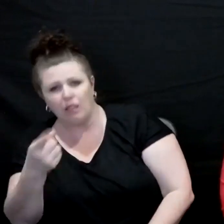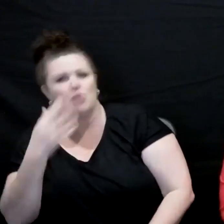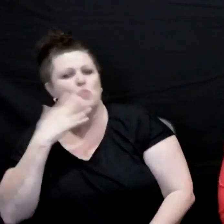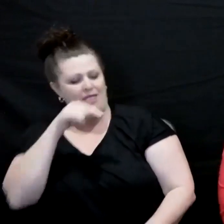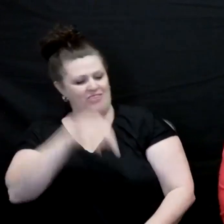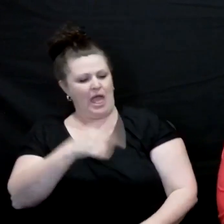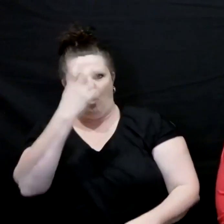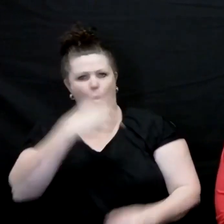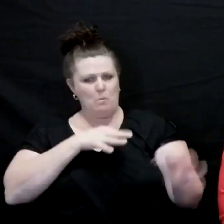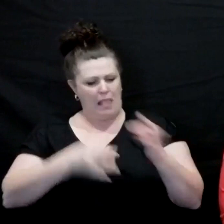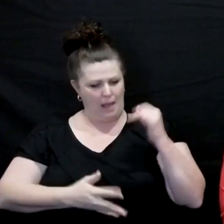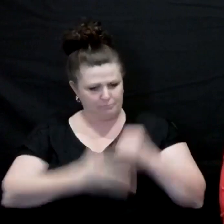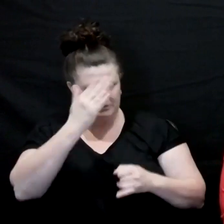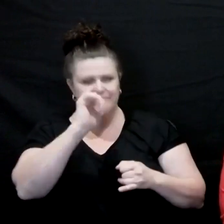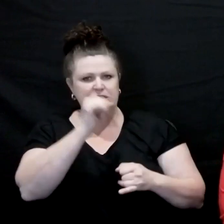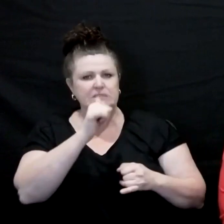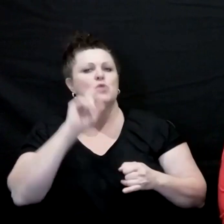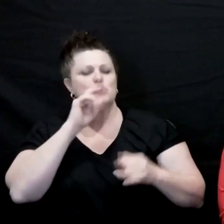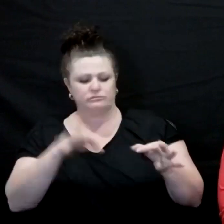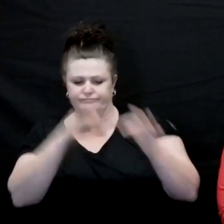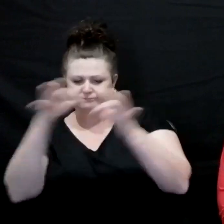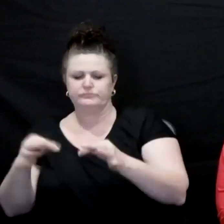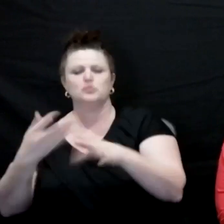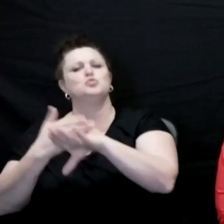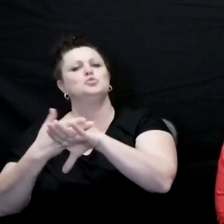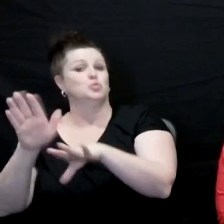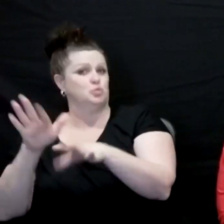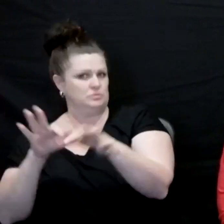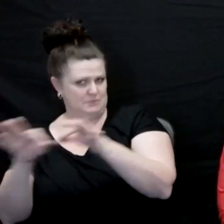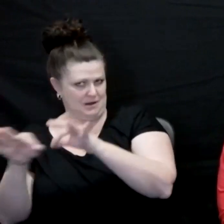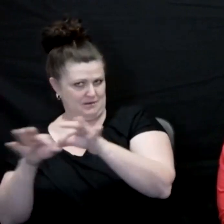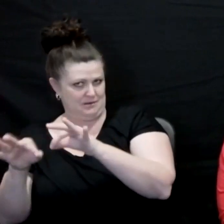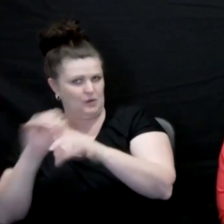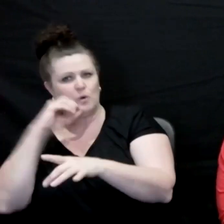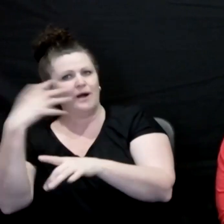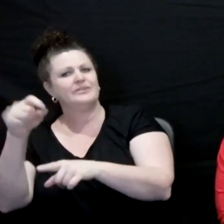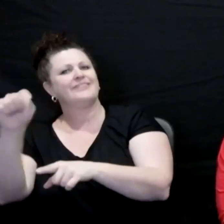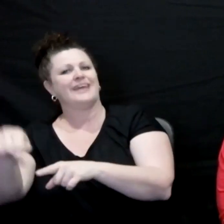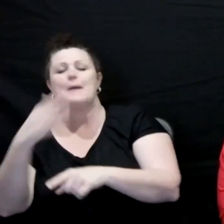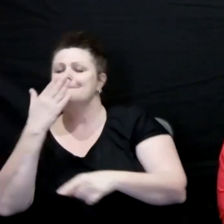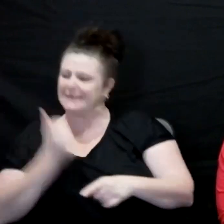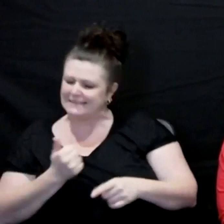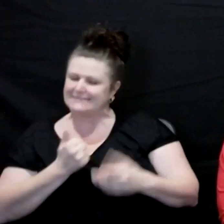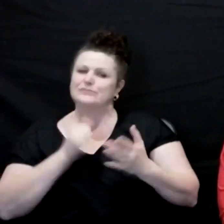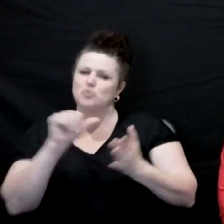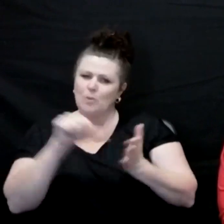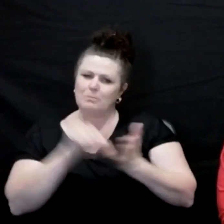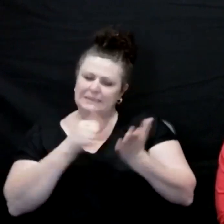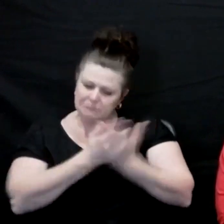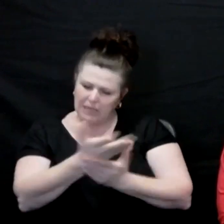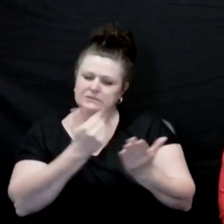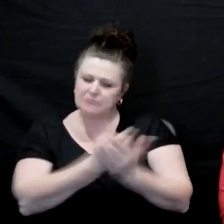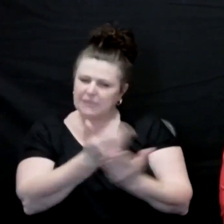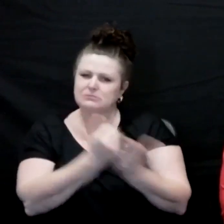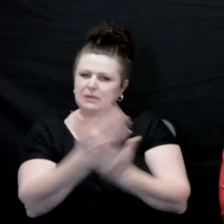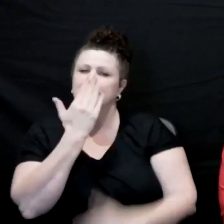be seamlessly transferred to a new plan that we make as a result of that review. So keep spending your money,